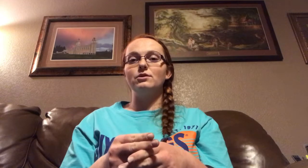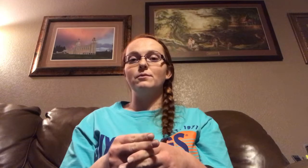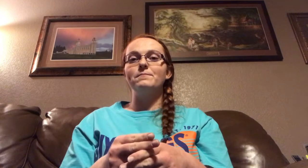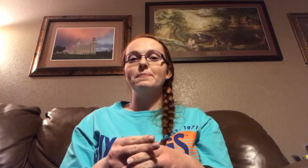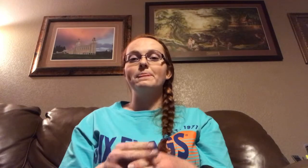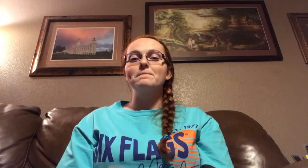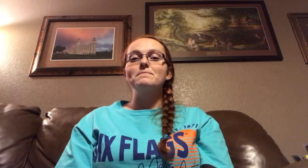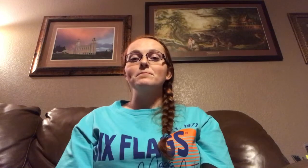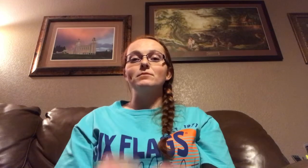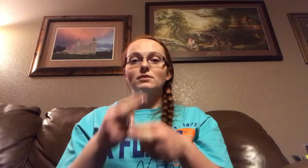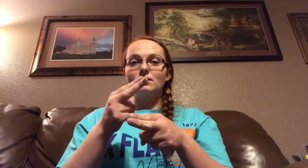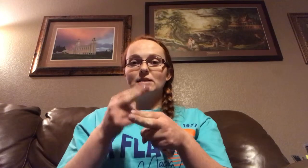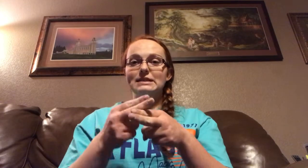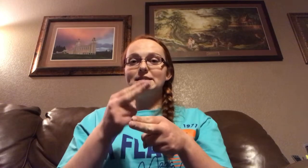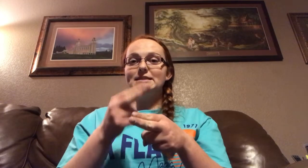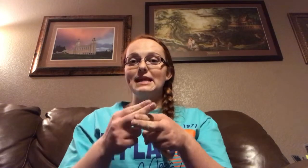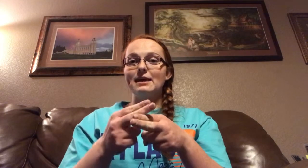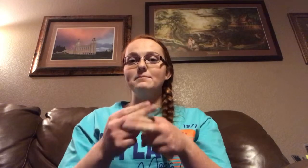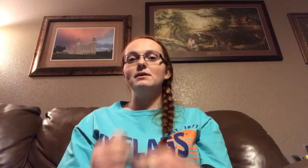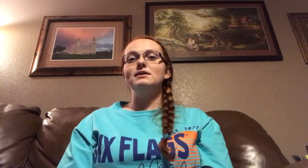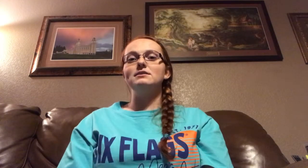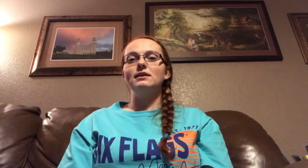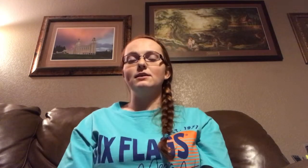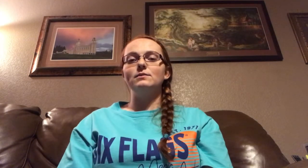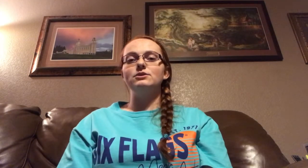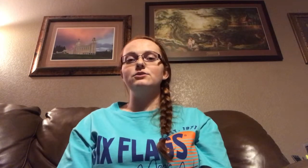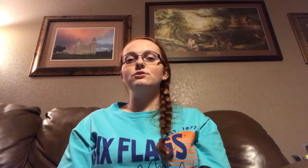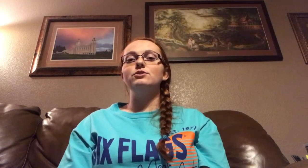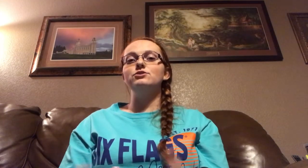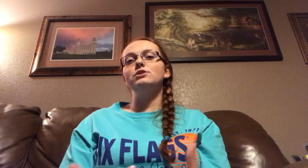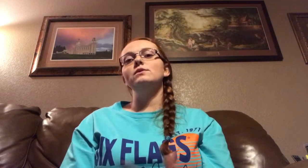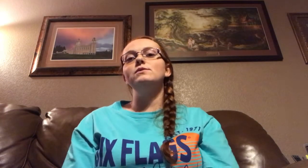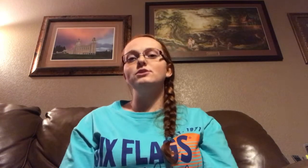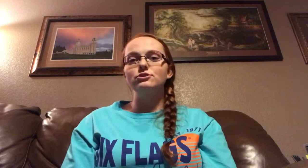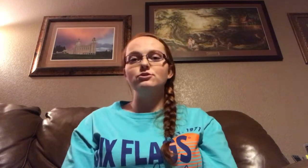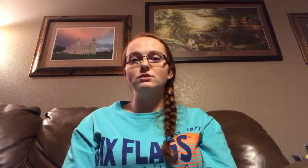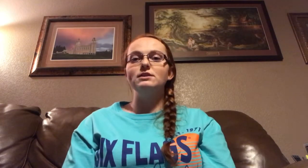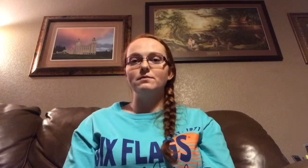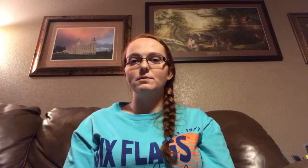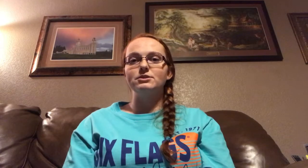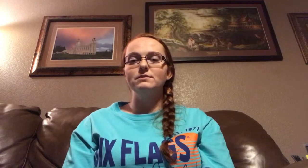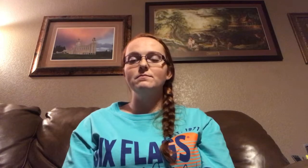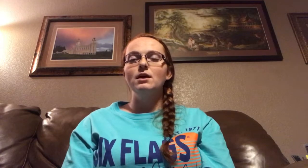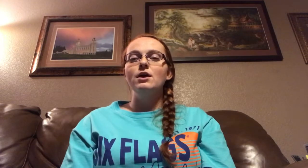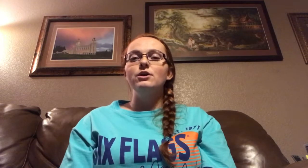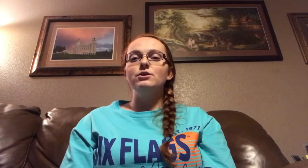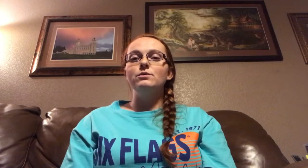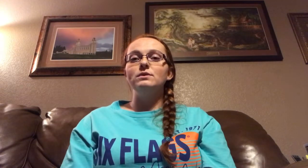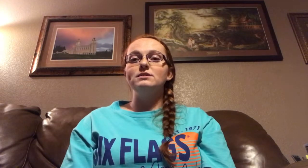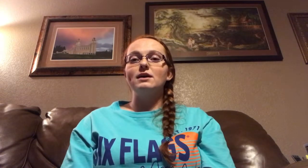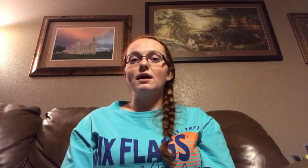So this is name in sign language. So usually when you introduce a deaf person, you would say,